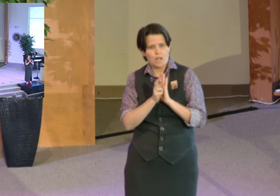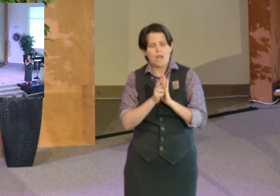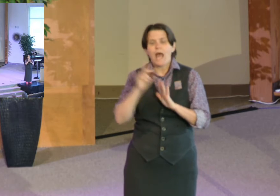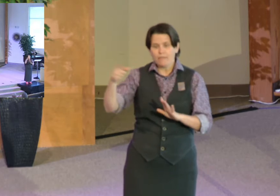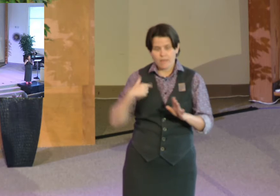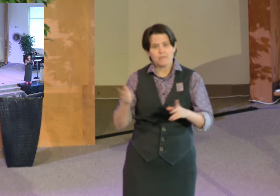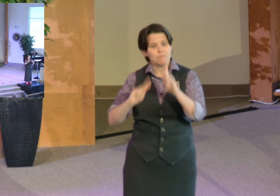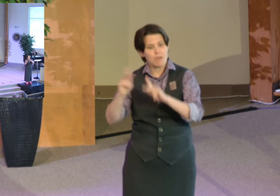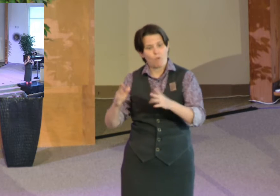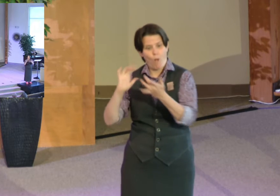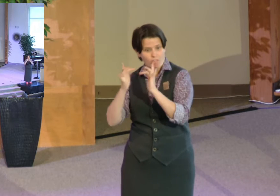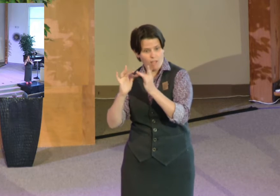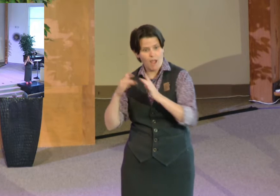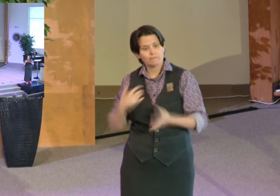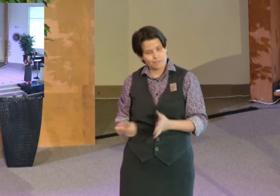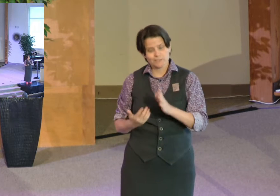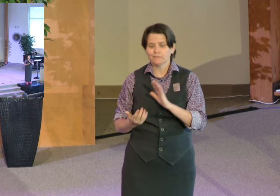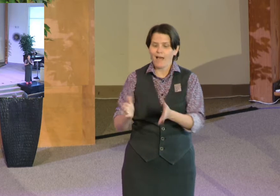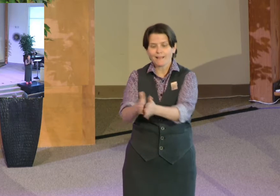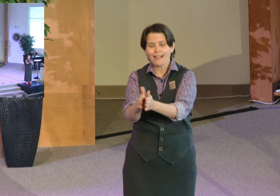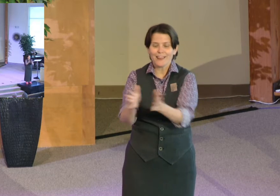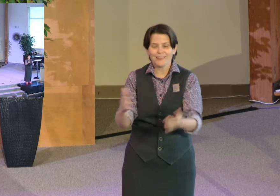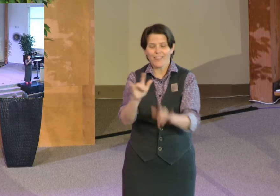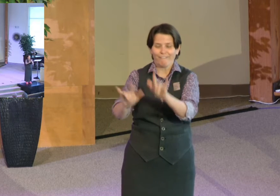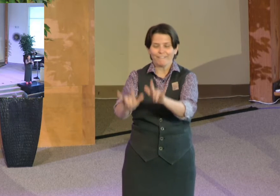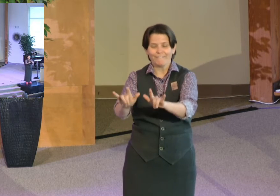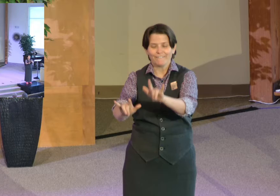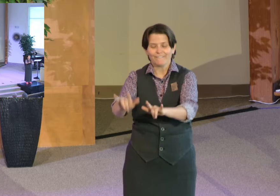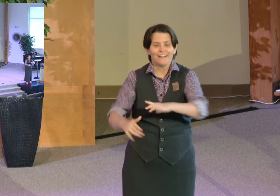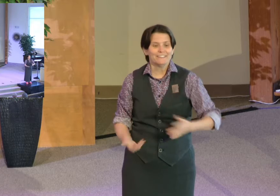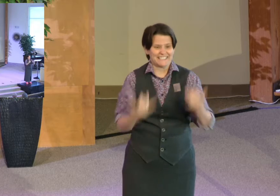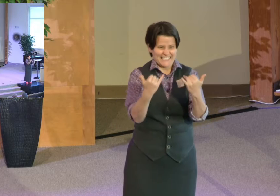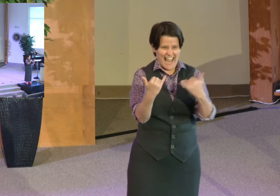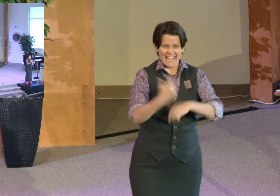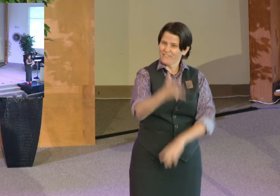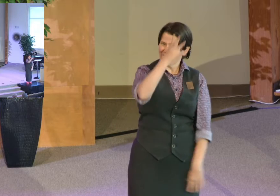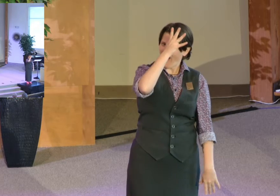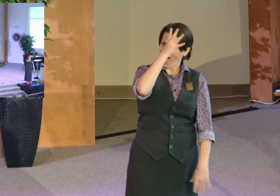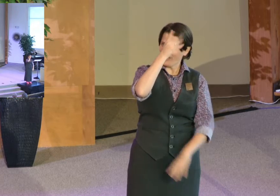Father's Day. All right, so I know that you have plans, so